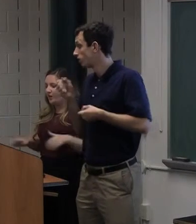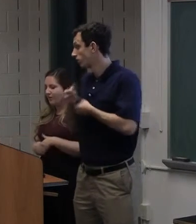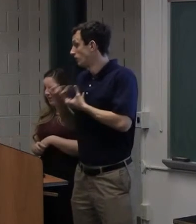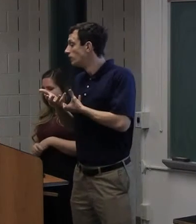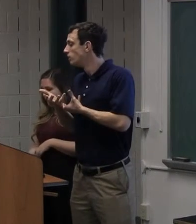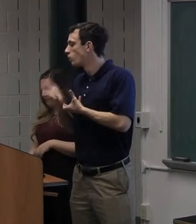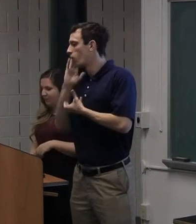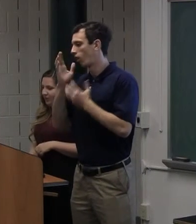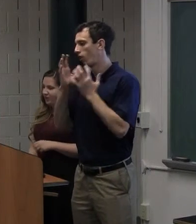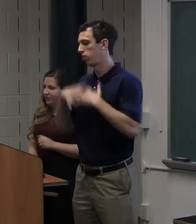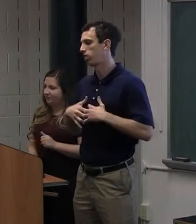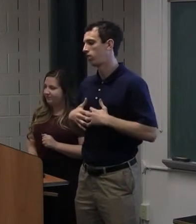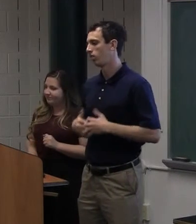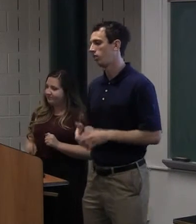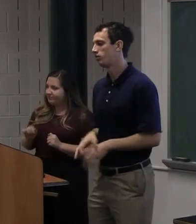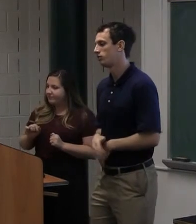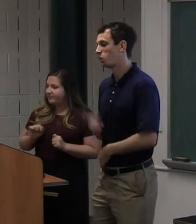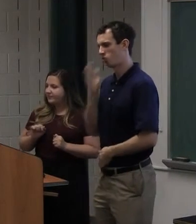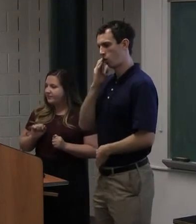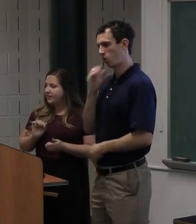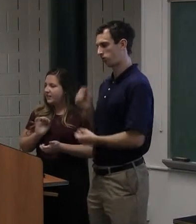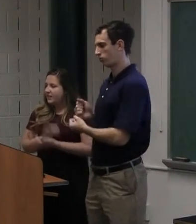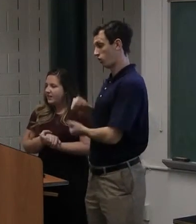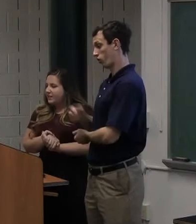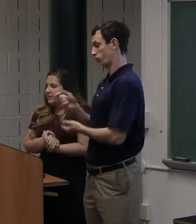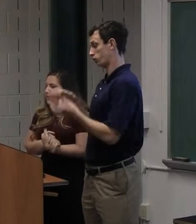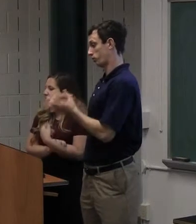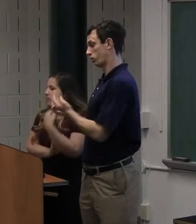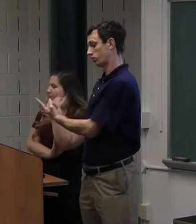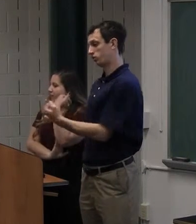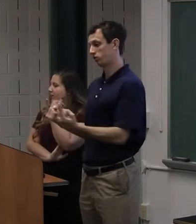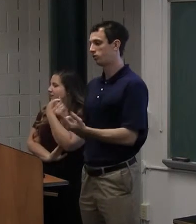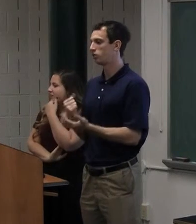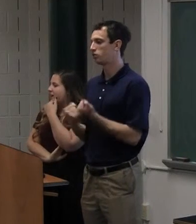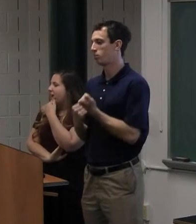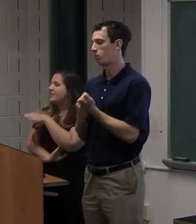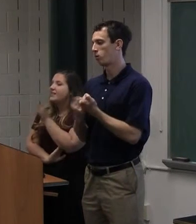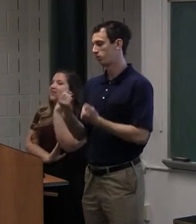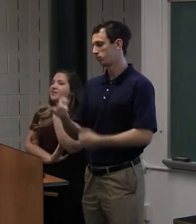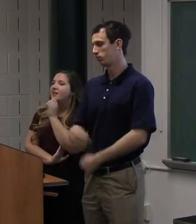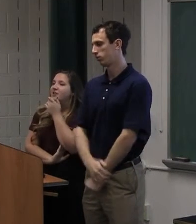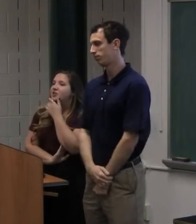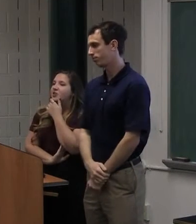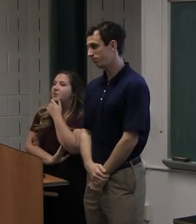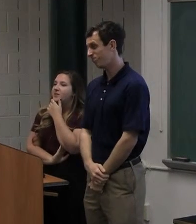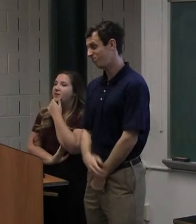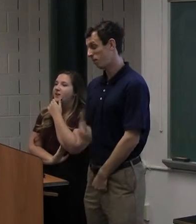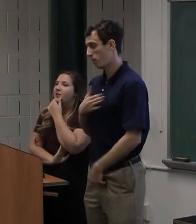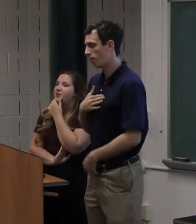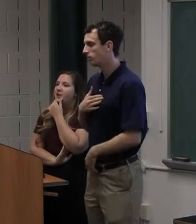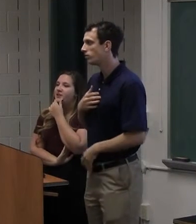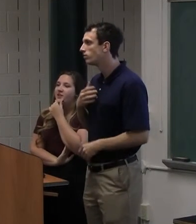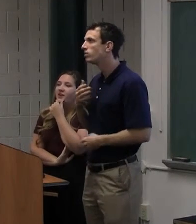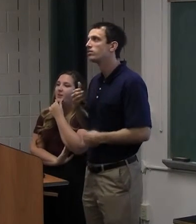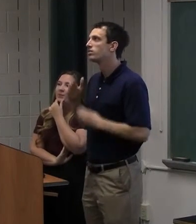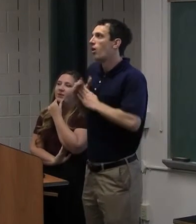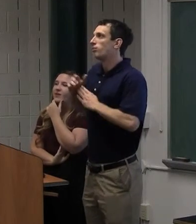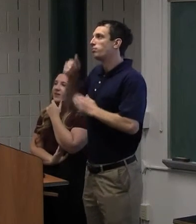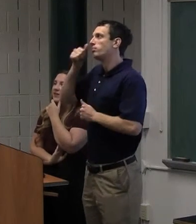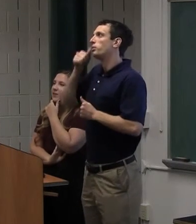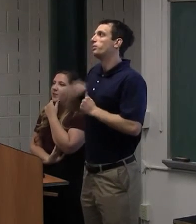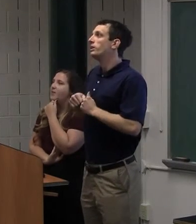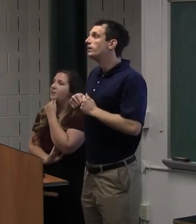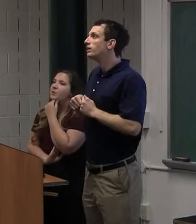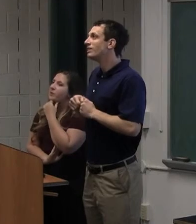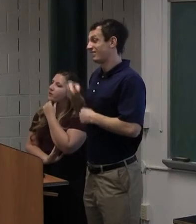just being aware that you have people on your side. So the best memories. I take the entire internship as a great experience and a great memory